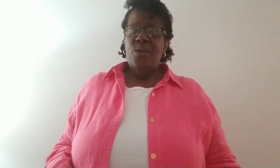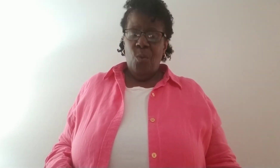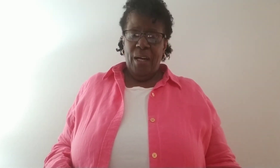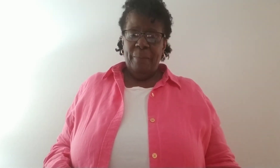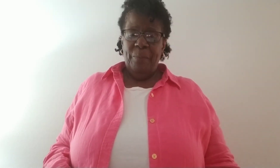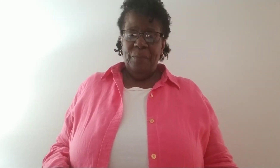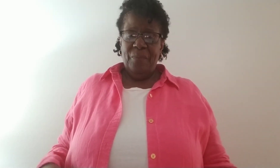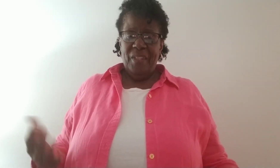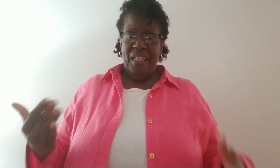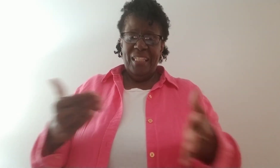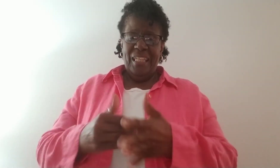965,391. Again,